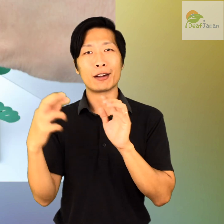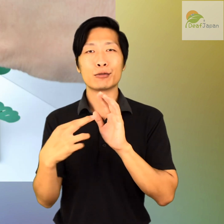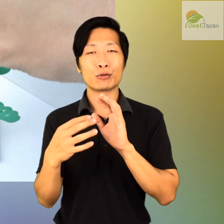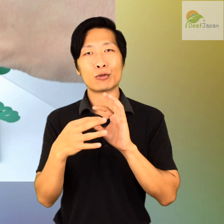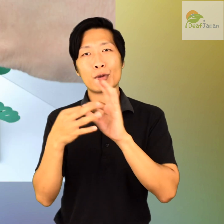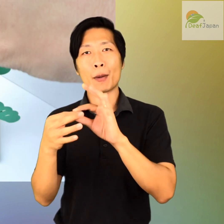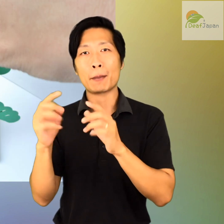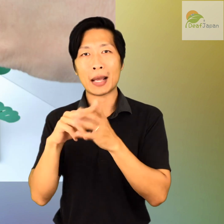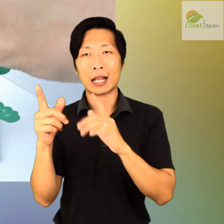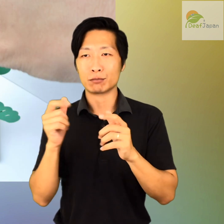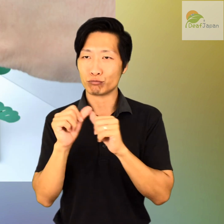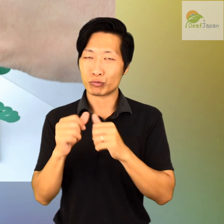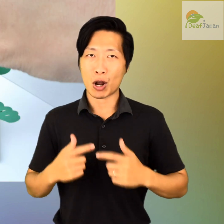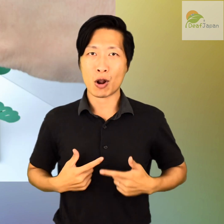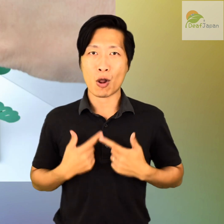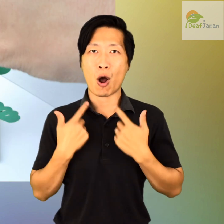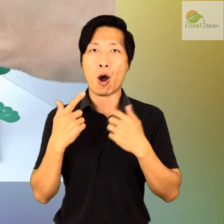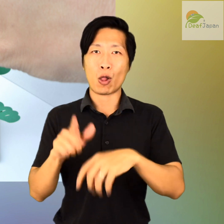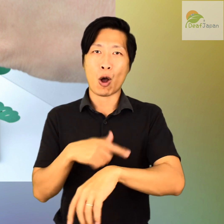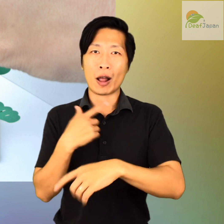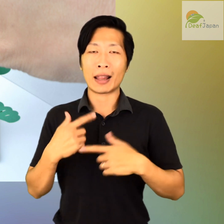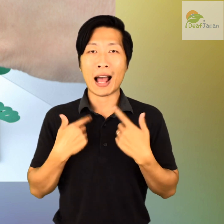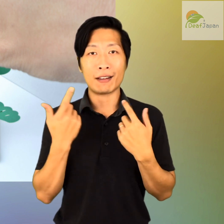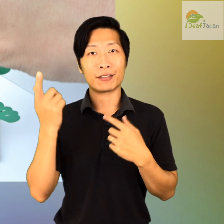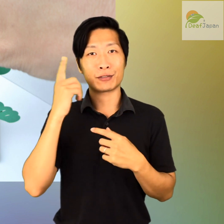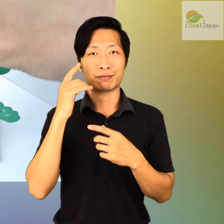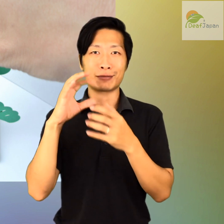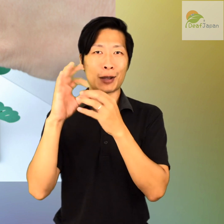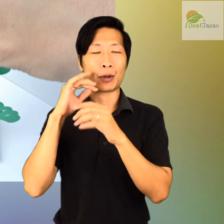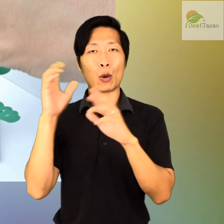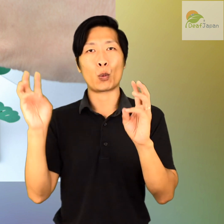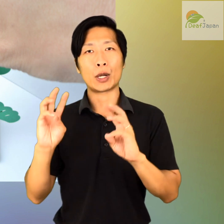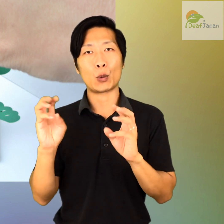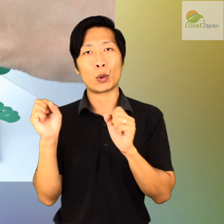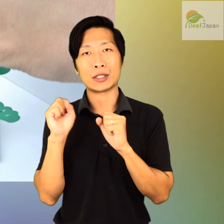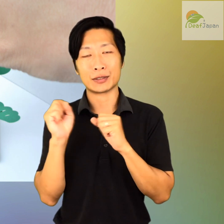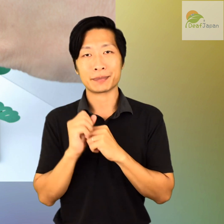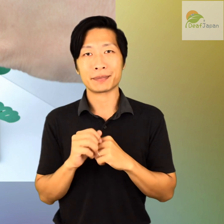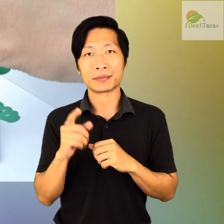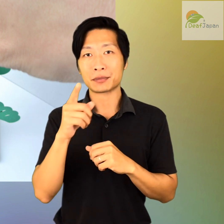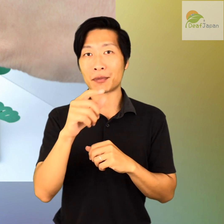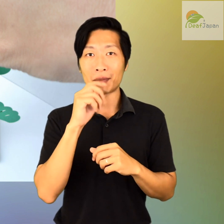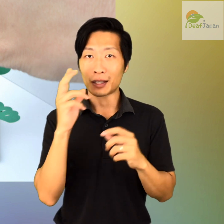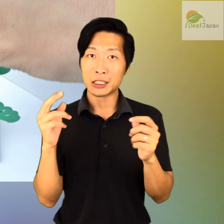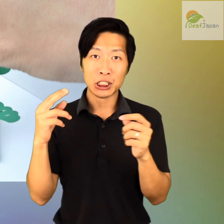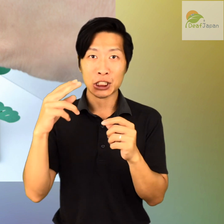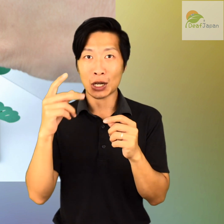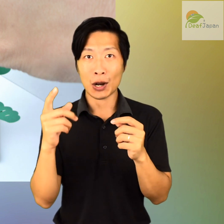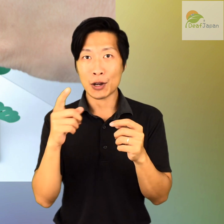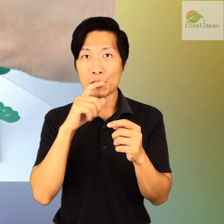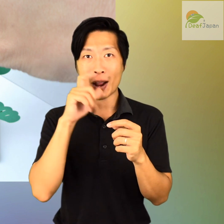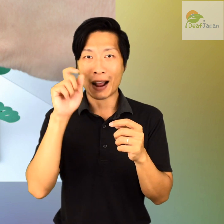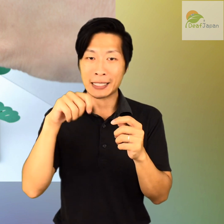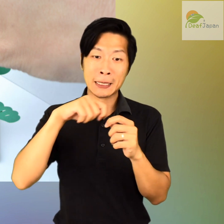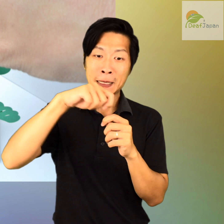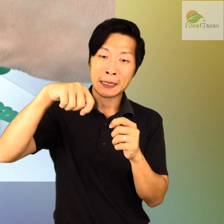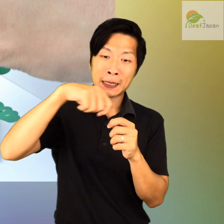with winter months. While you won't have to prune the bonsai, nor wire its branches to guide it into